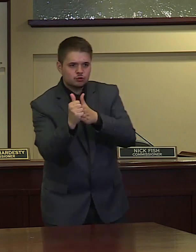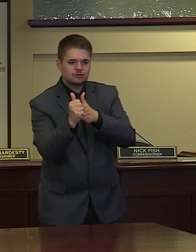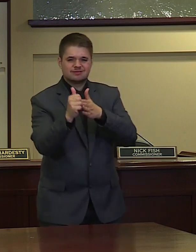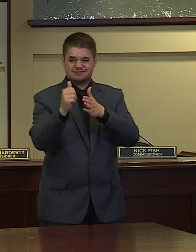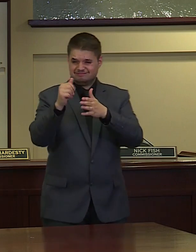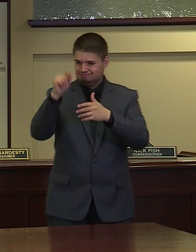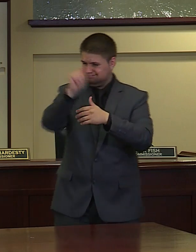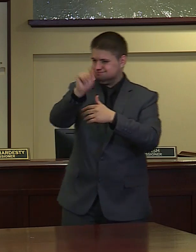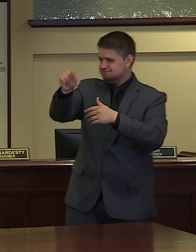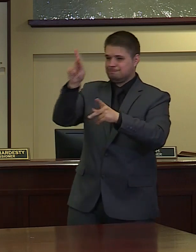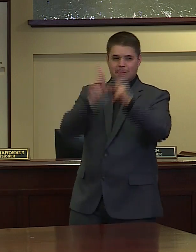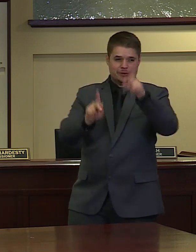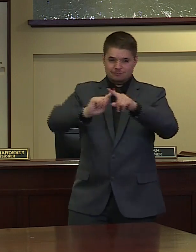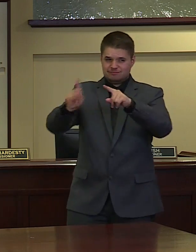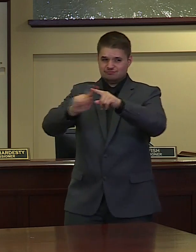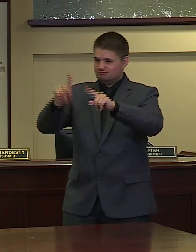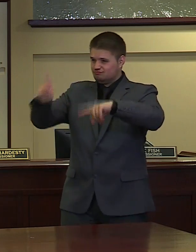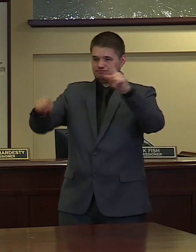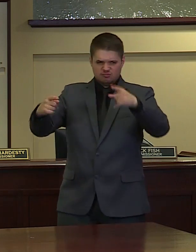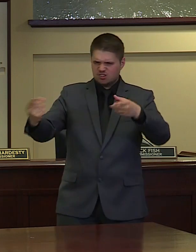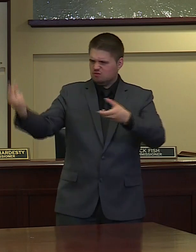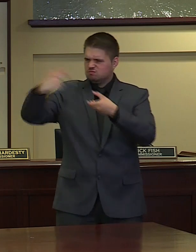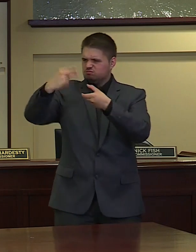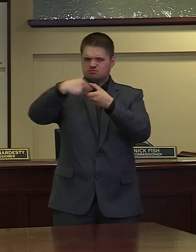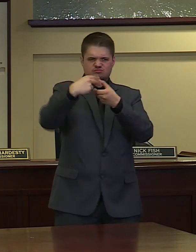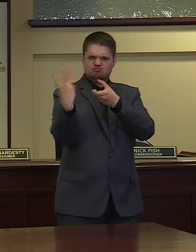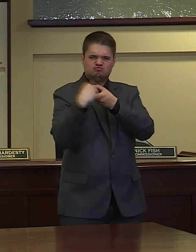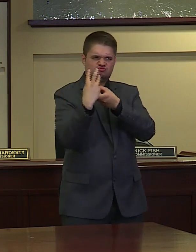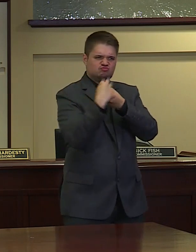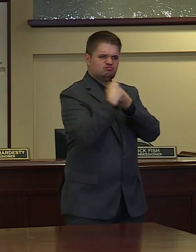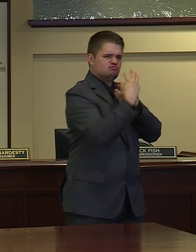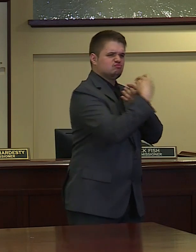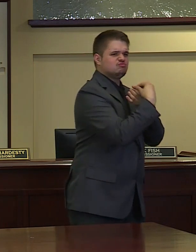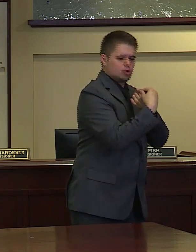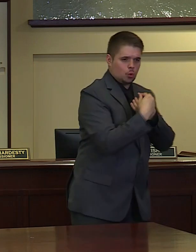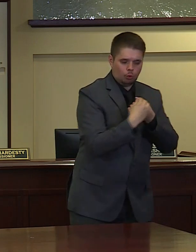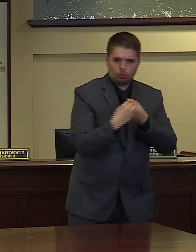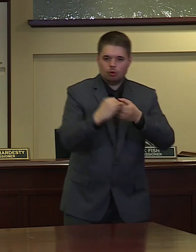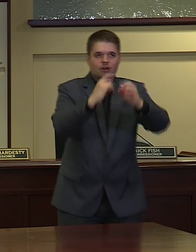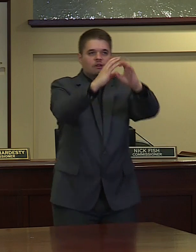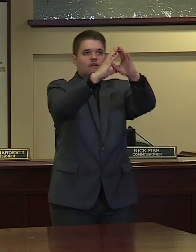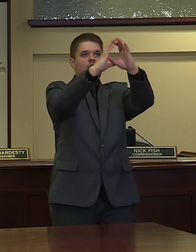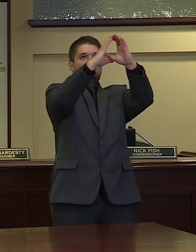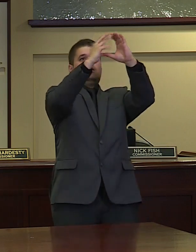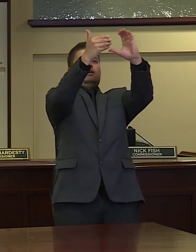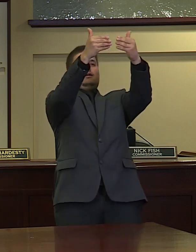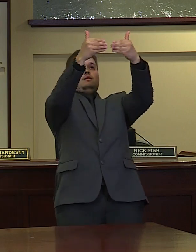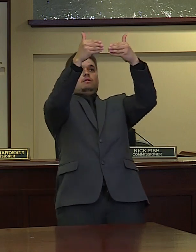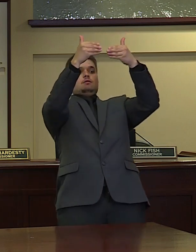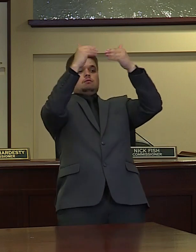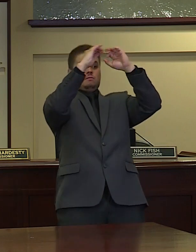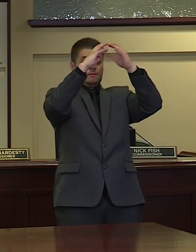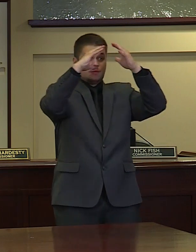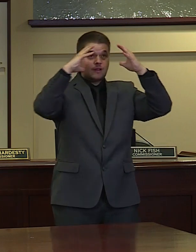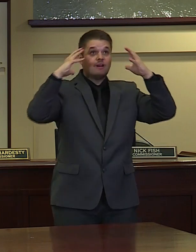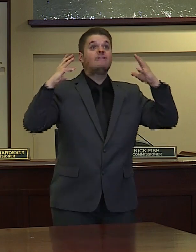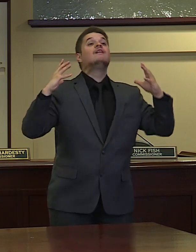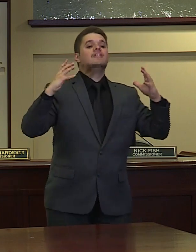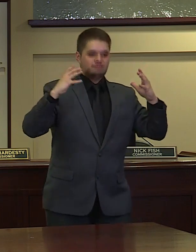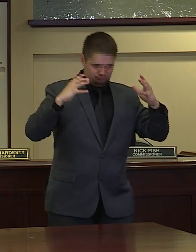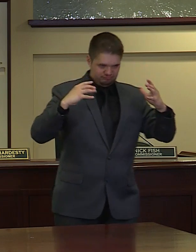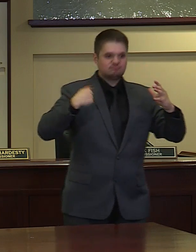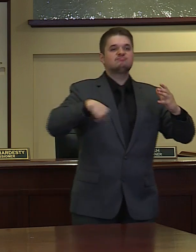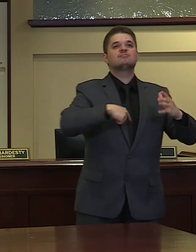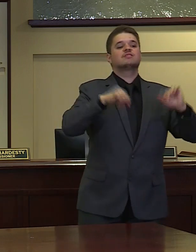stepped up. That light's getting brighter. We can do this, Portland. We can make this city